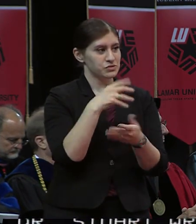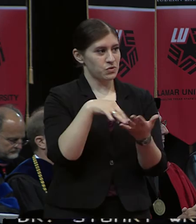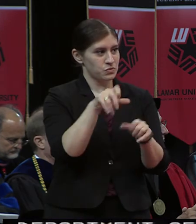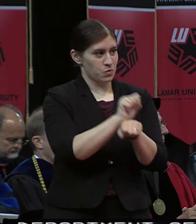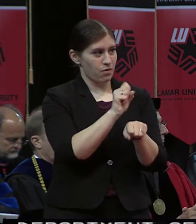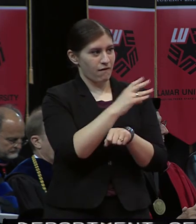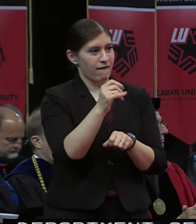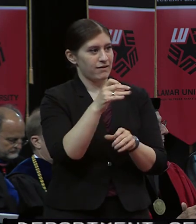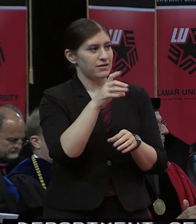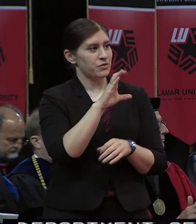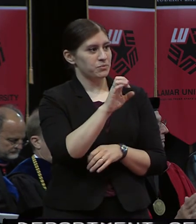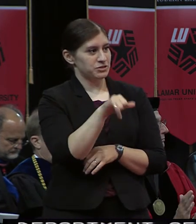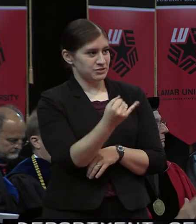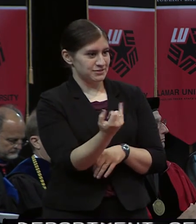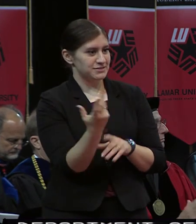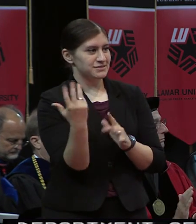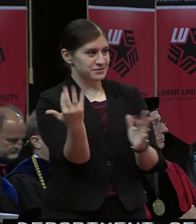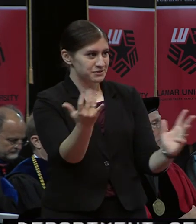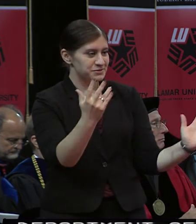Criminal Justice.